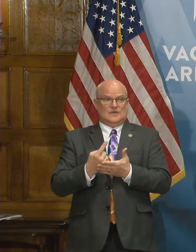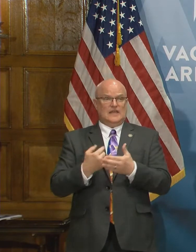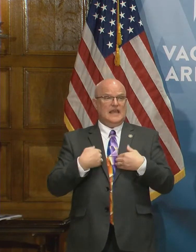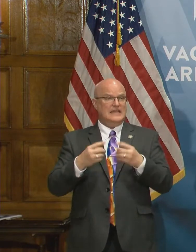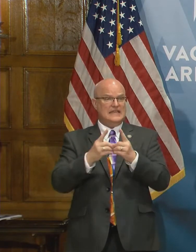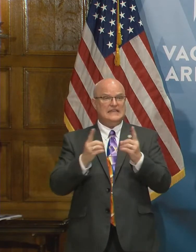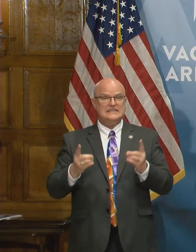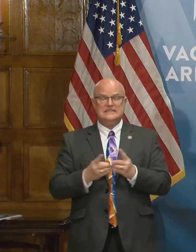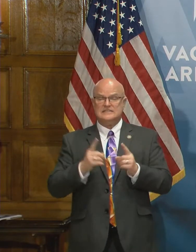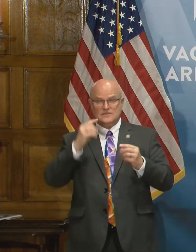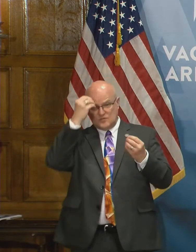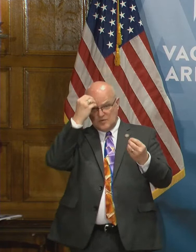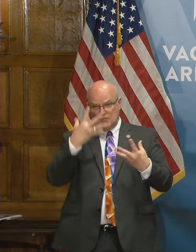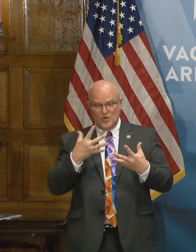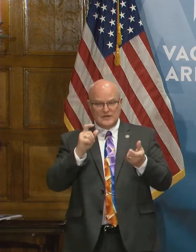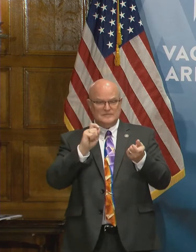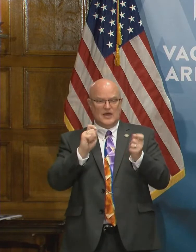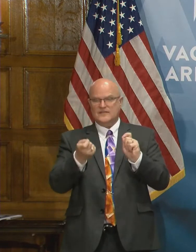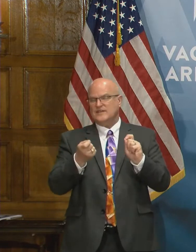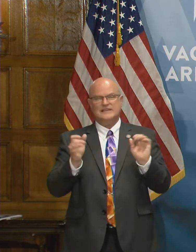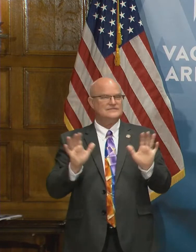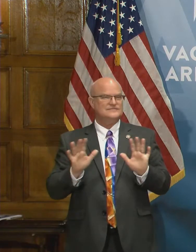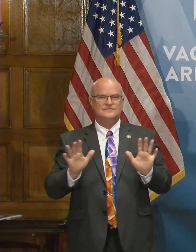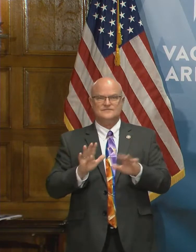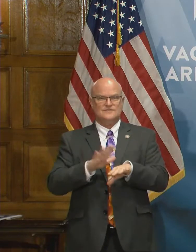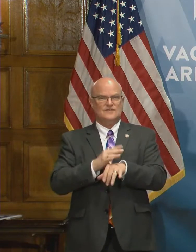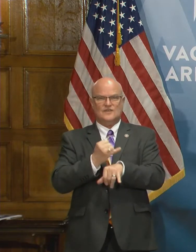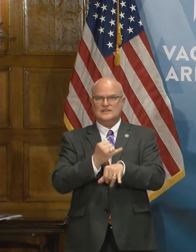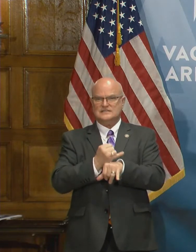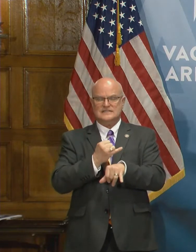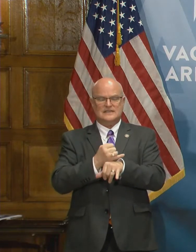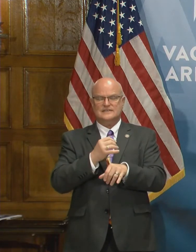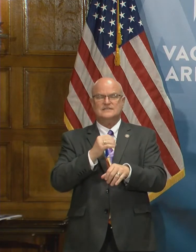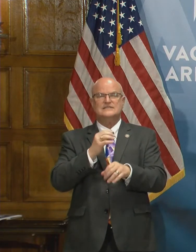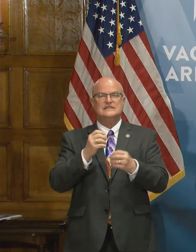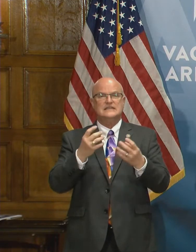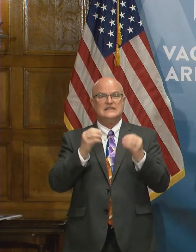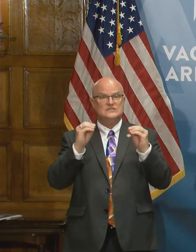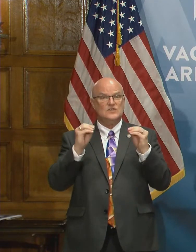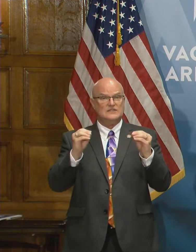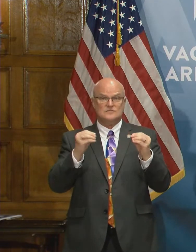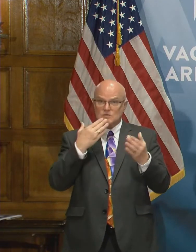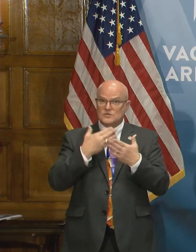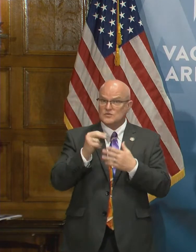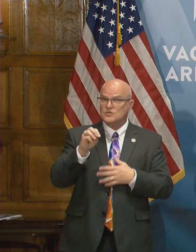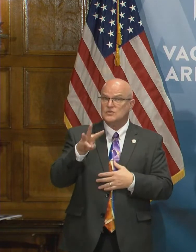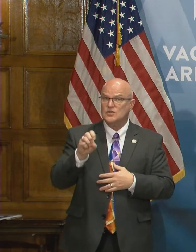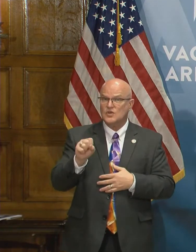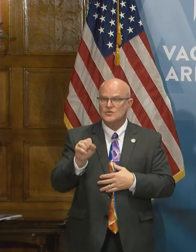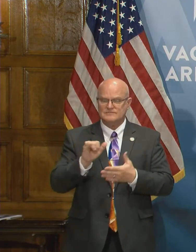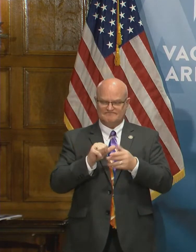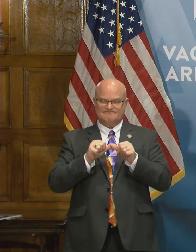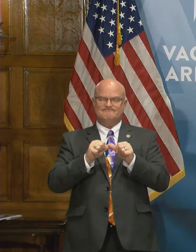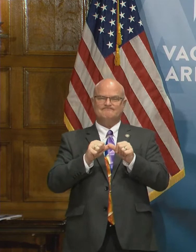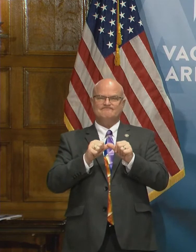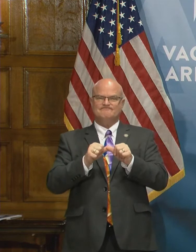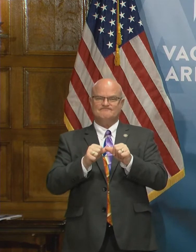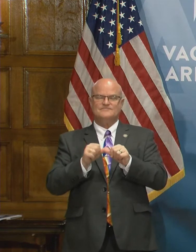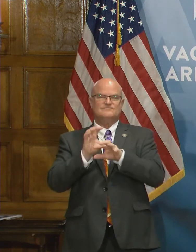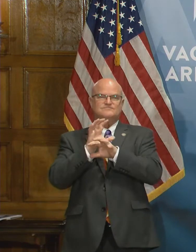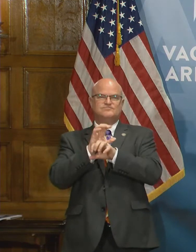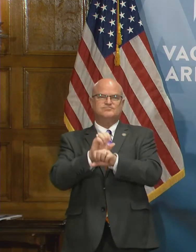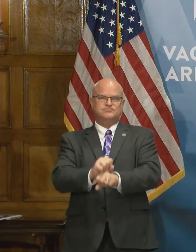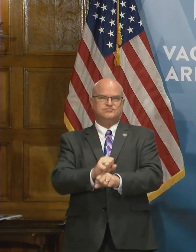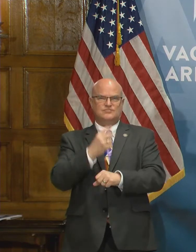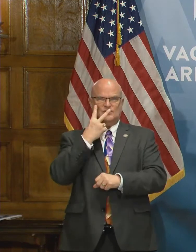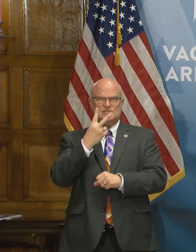any districts who have reported any modifications of on-site instruction, which is good news. That continues the trend that we started